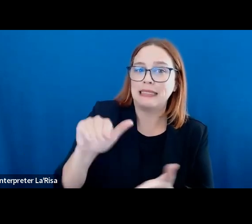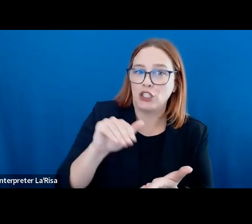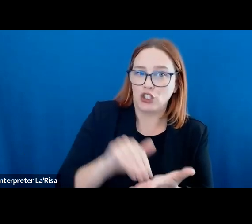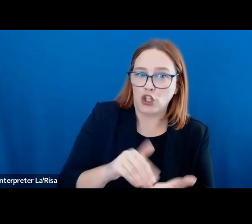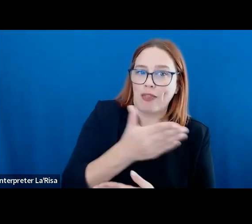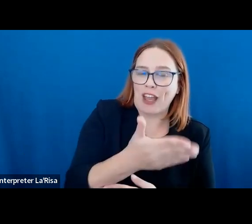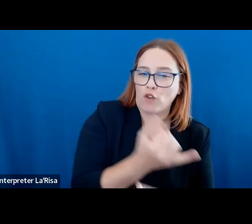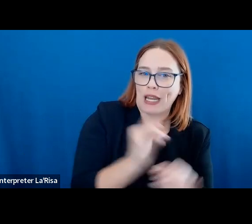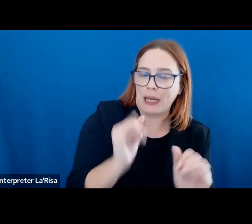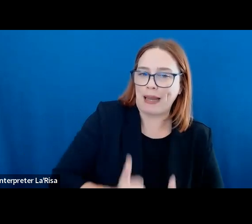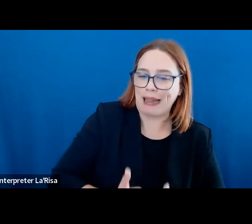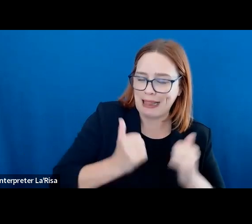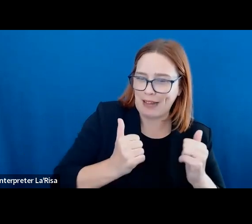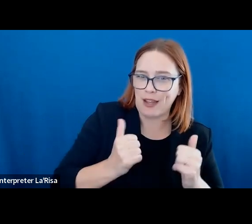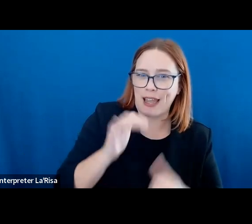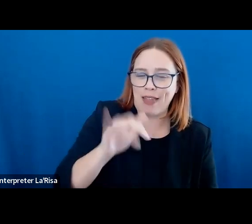Seattle.